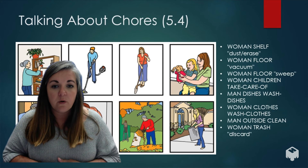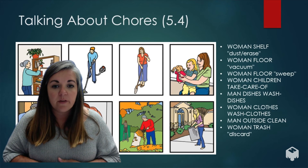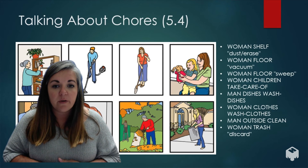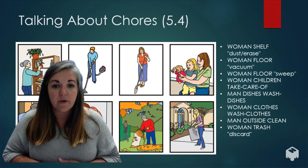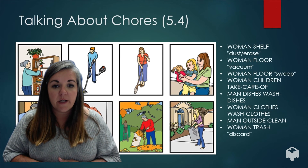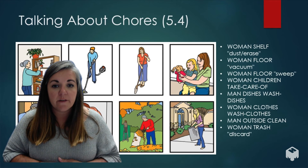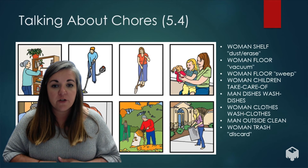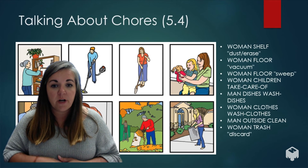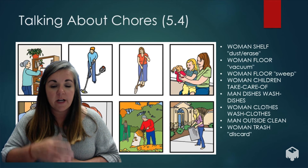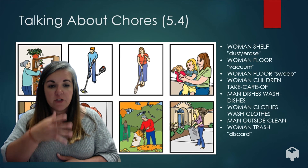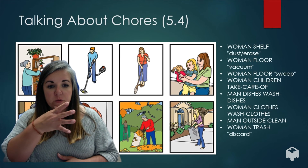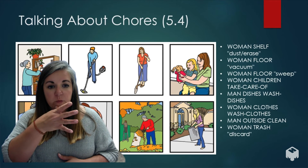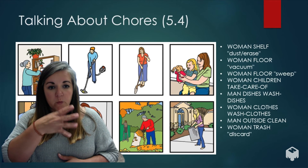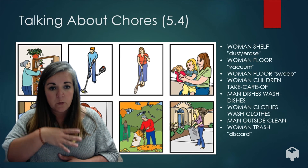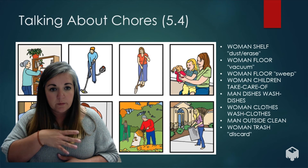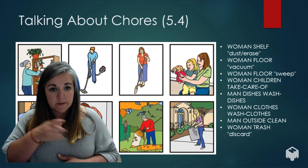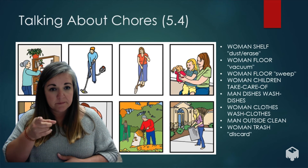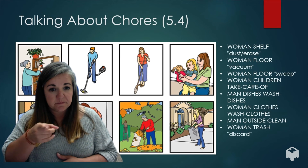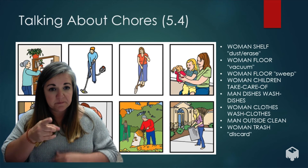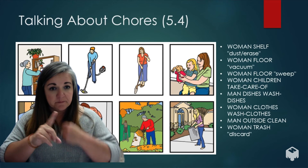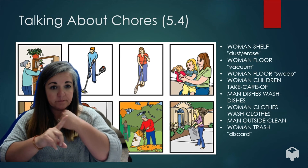And then the woman throwing out the trash.